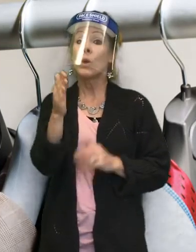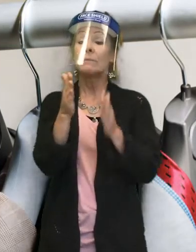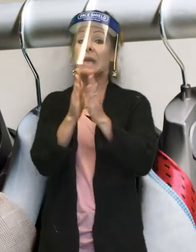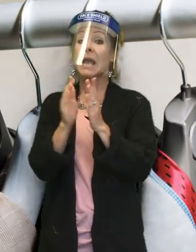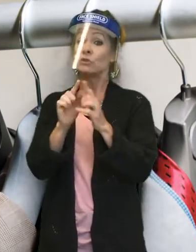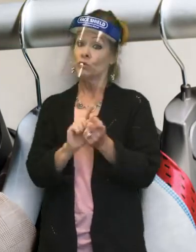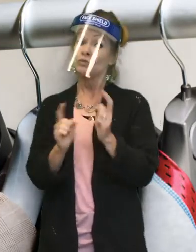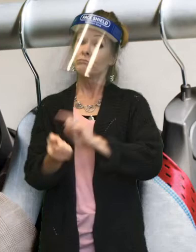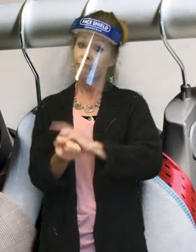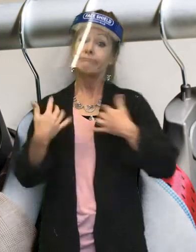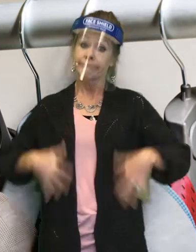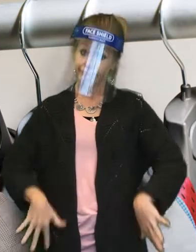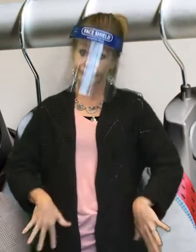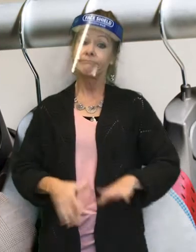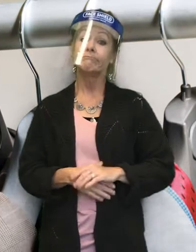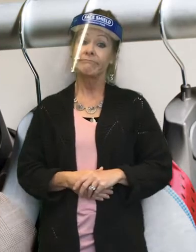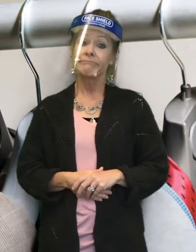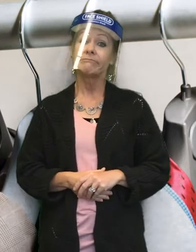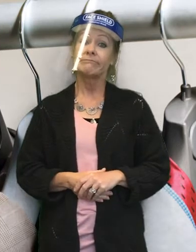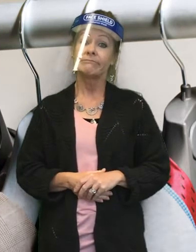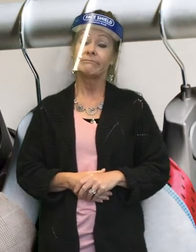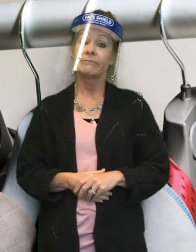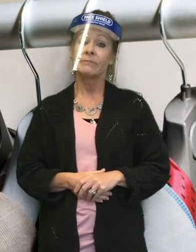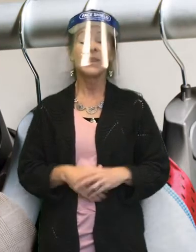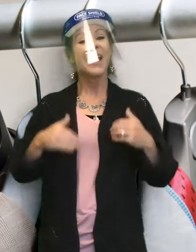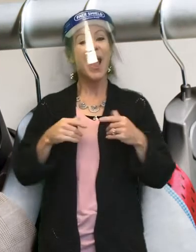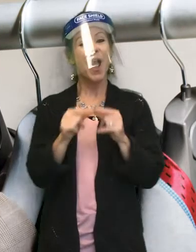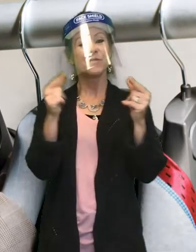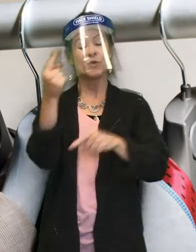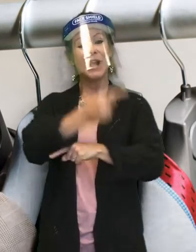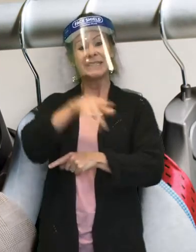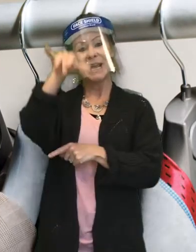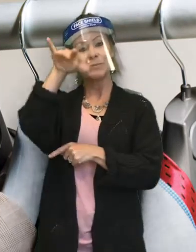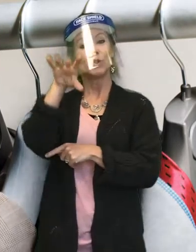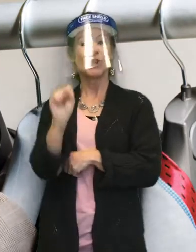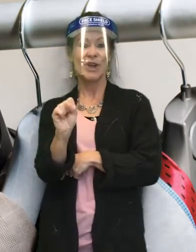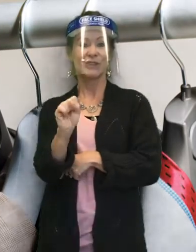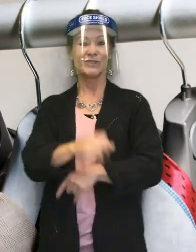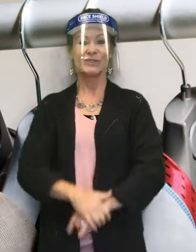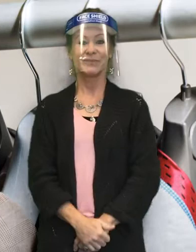asked to change. Have a great day, Bulldogs!